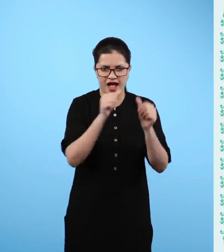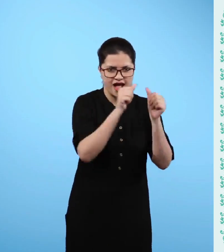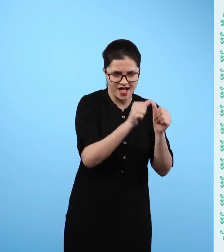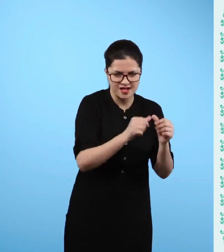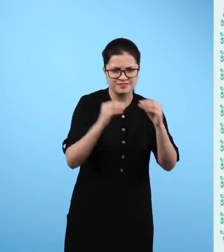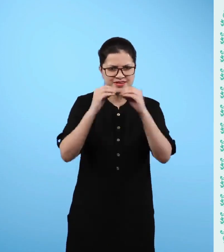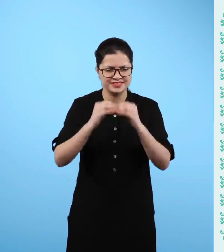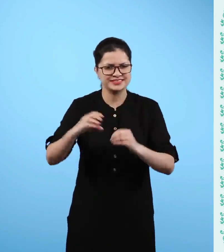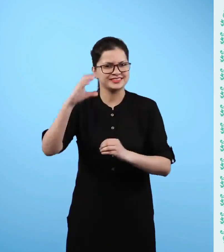D.